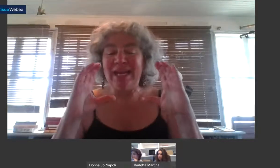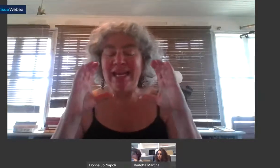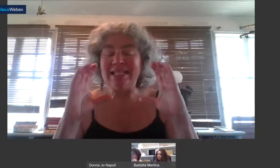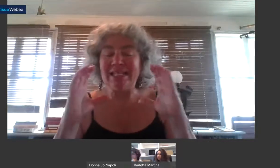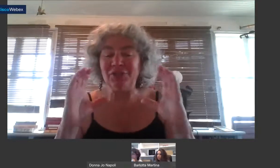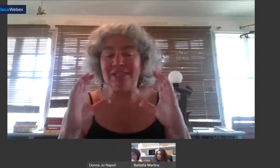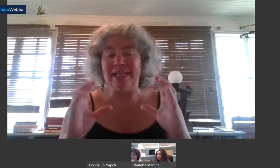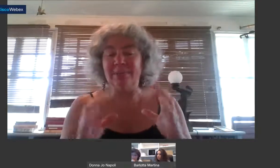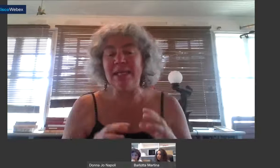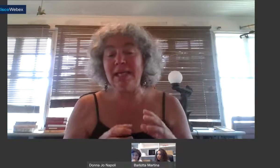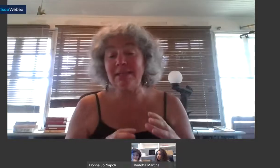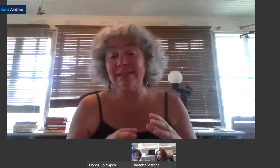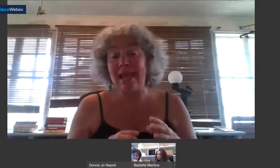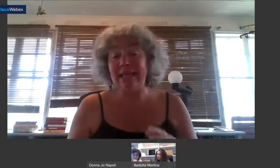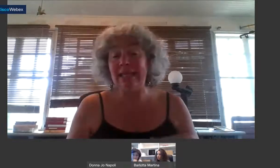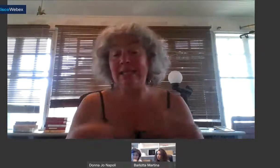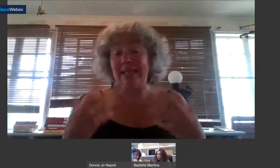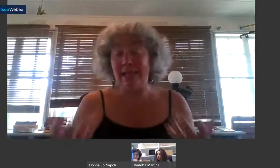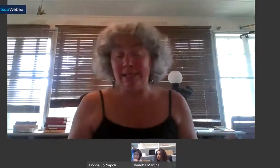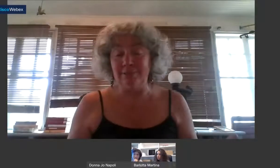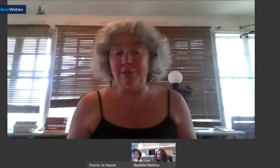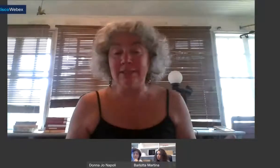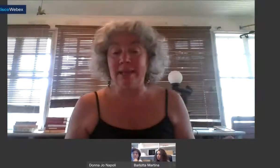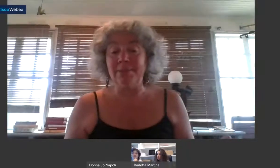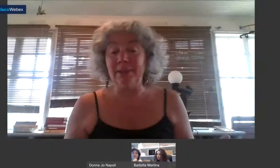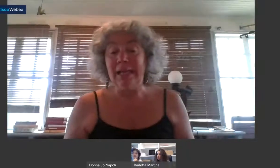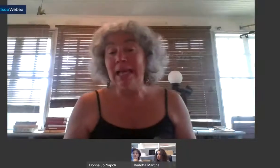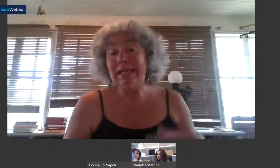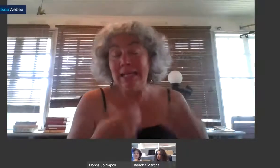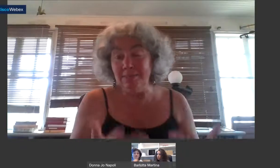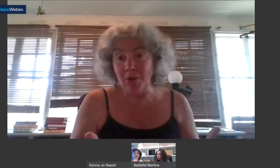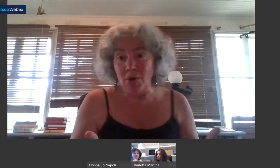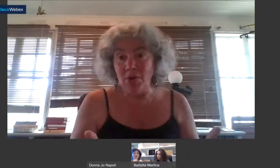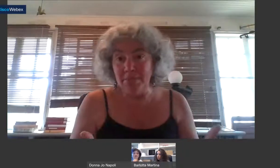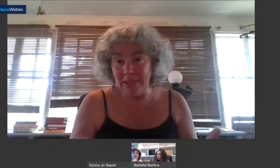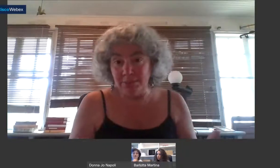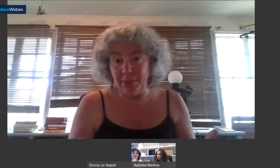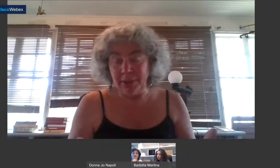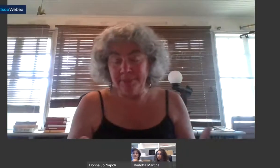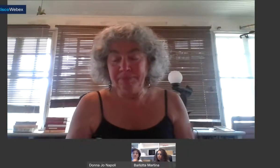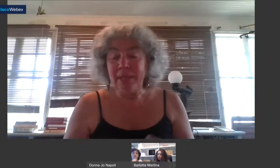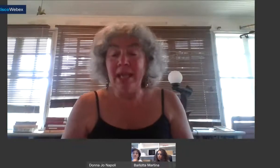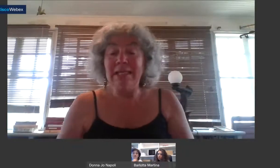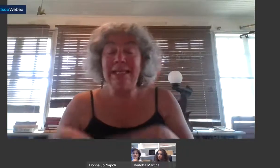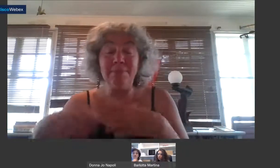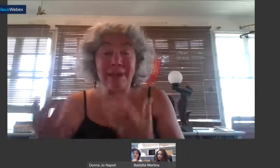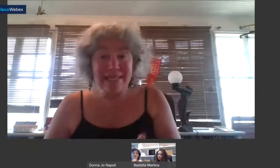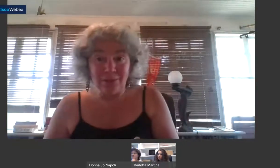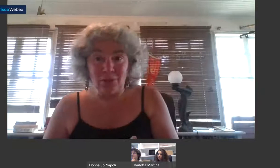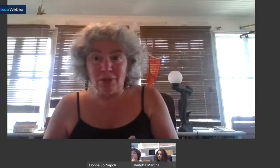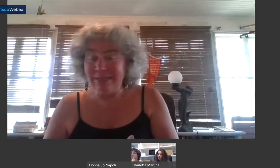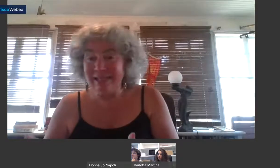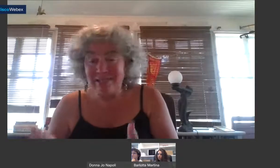it's interesting because, like in Italian, for example, libro means book. Libretto doesn't